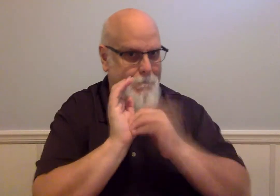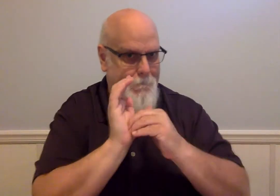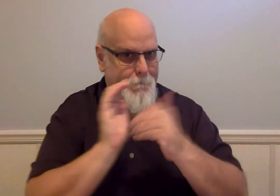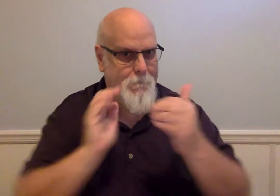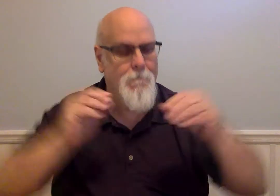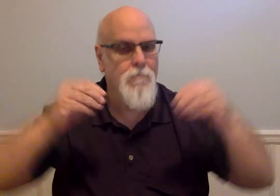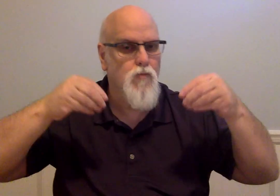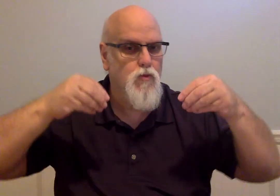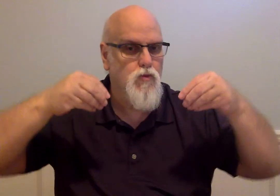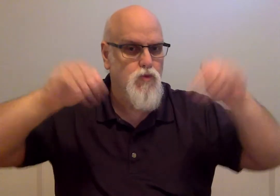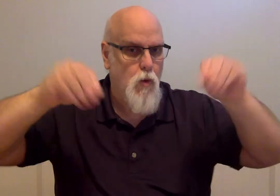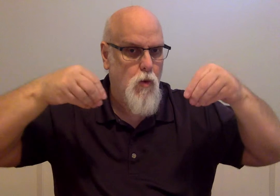times, it moves twice, store.